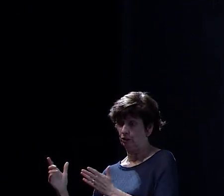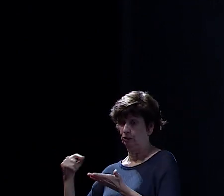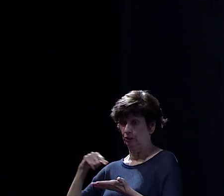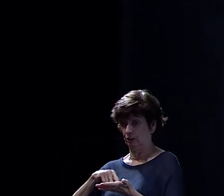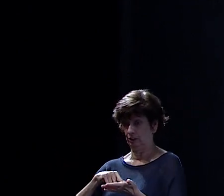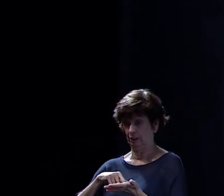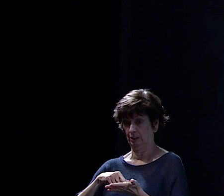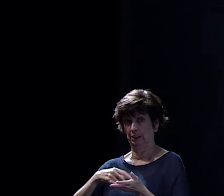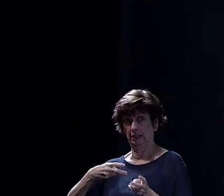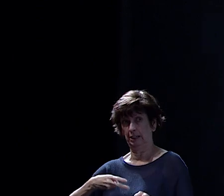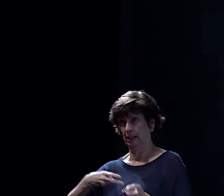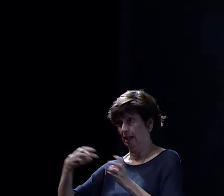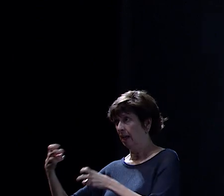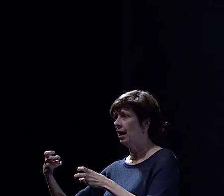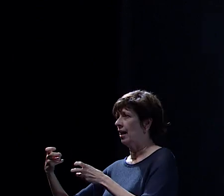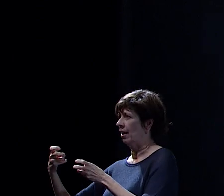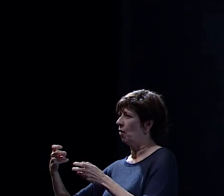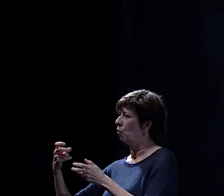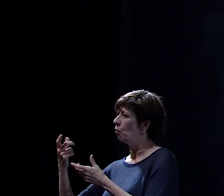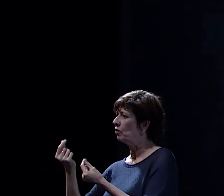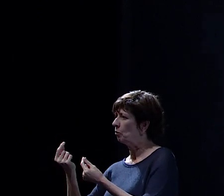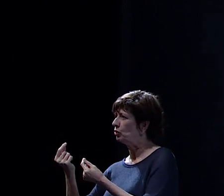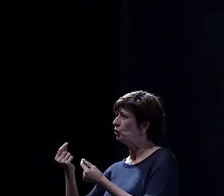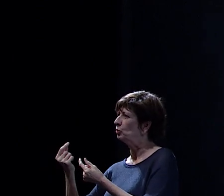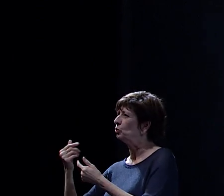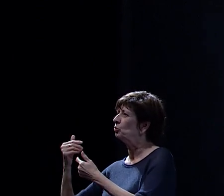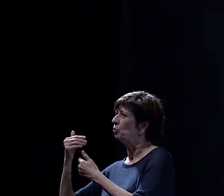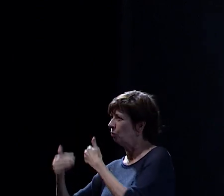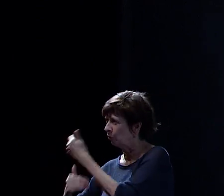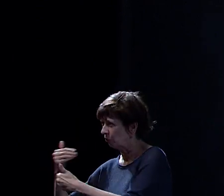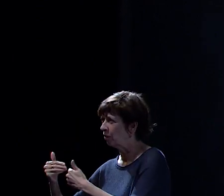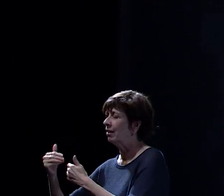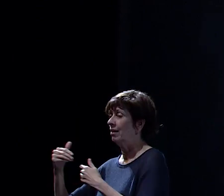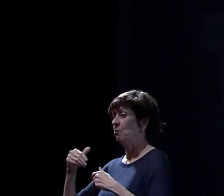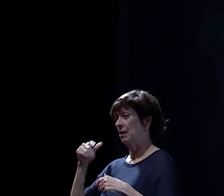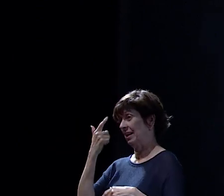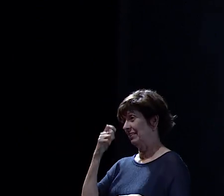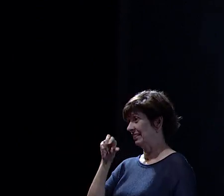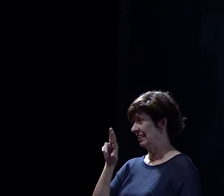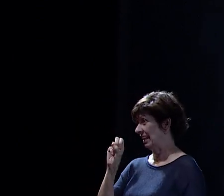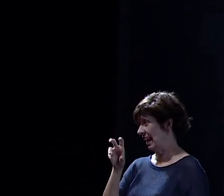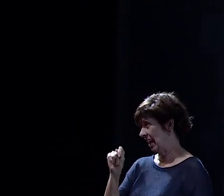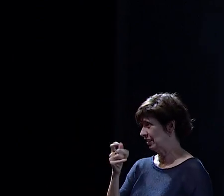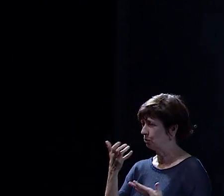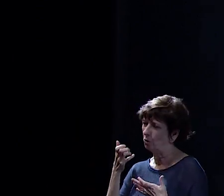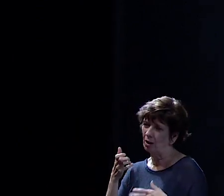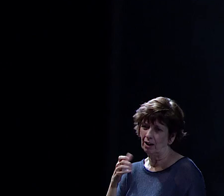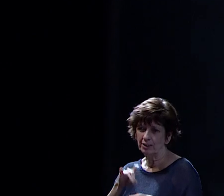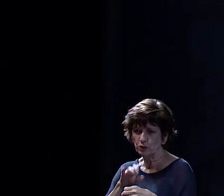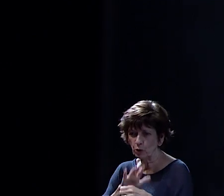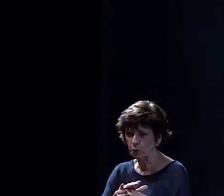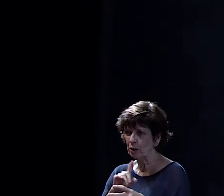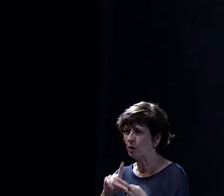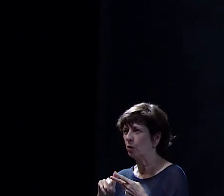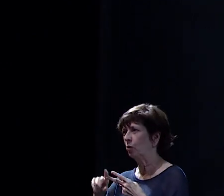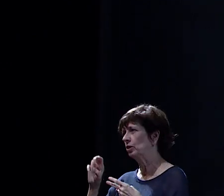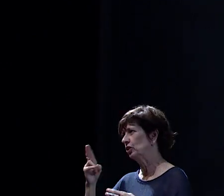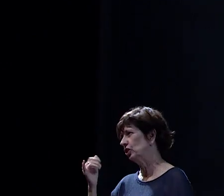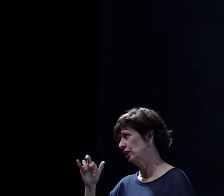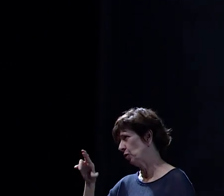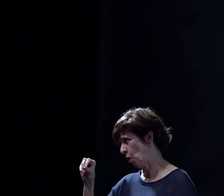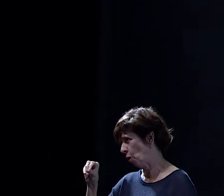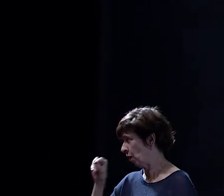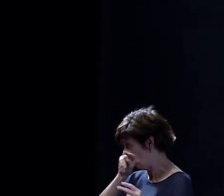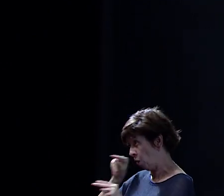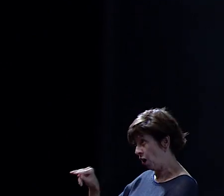guests take from here to there, which is groundbreaking because guests like to have a soda, have a churro, and watch things,